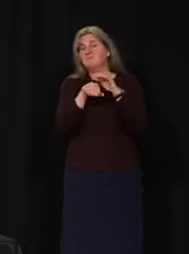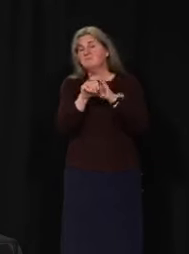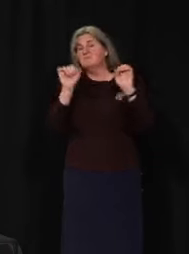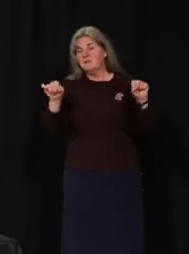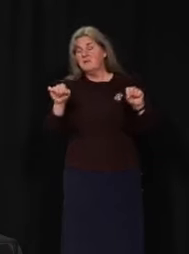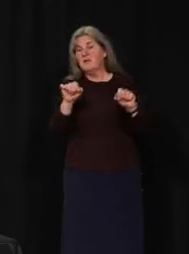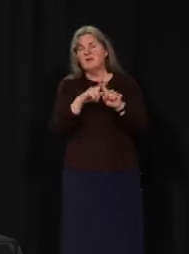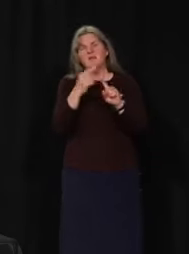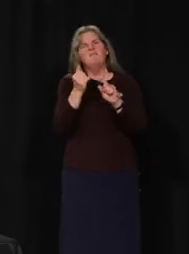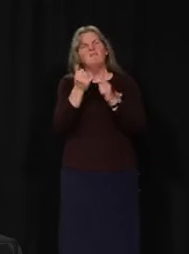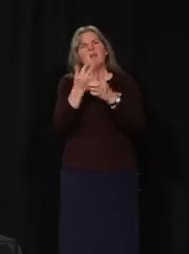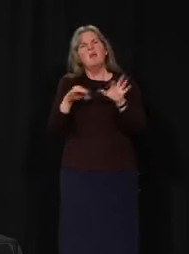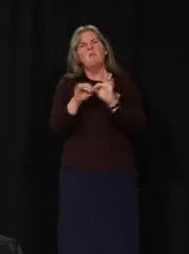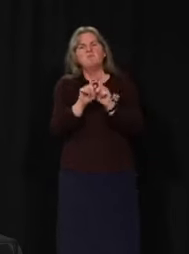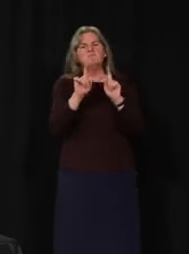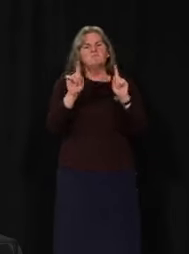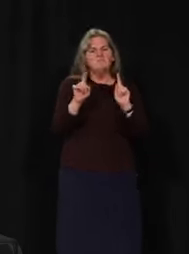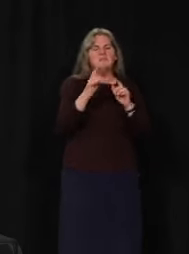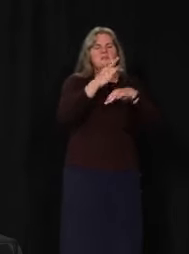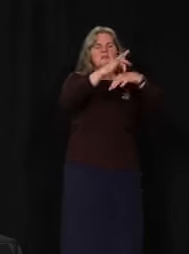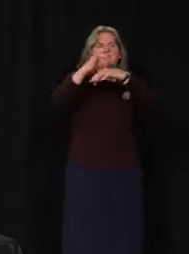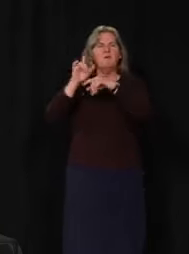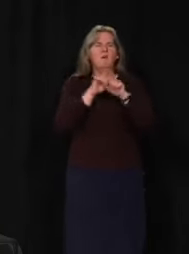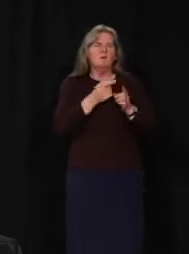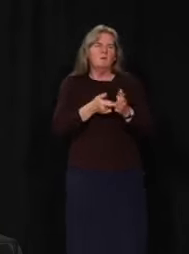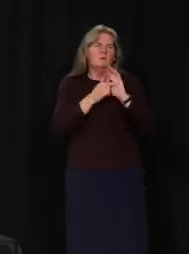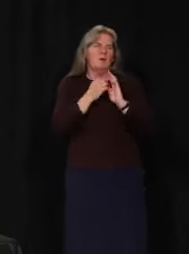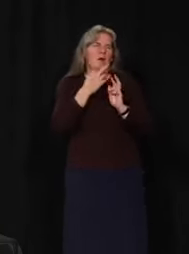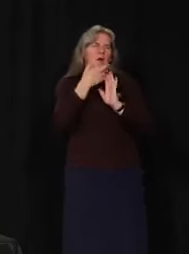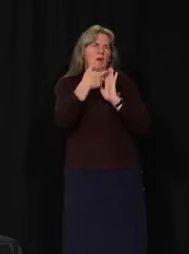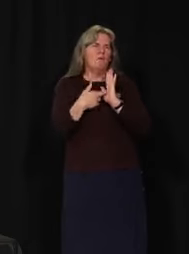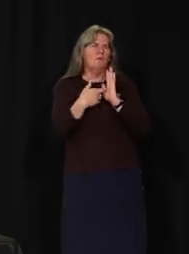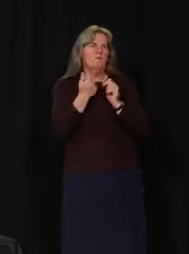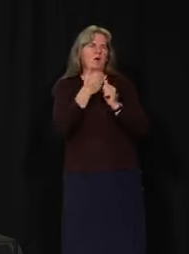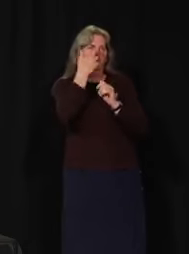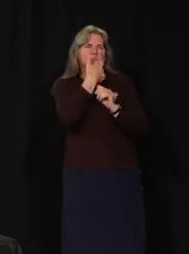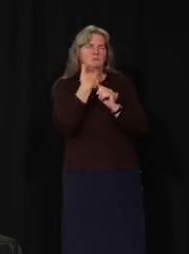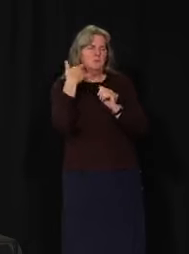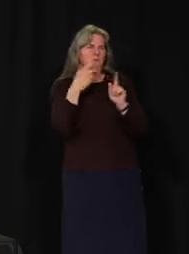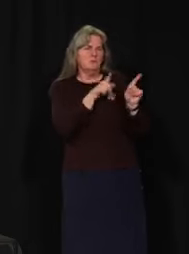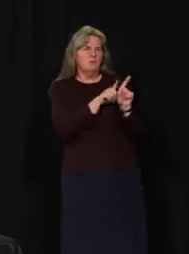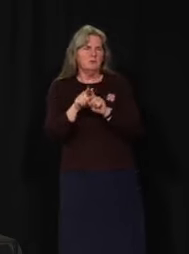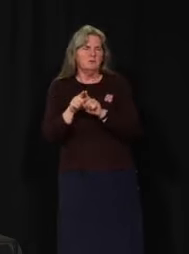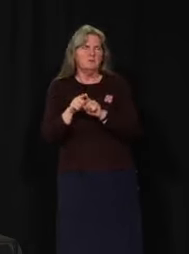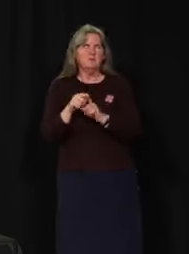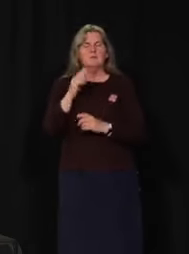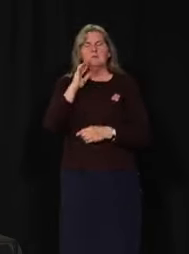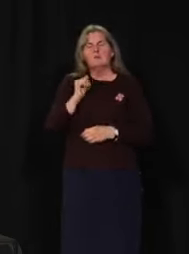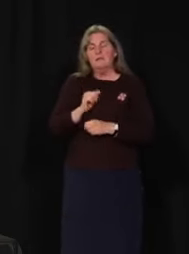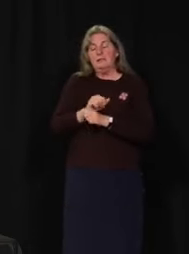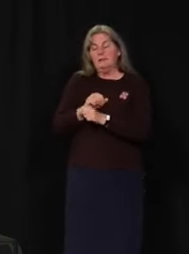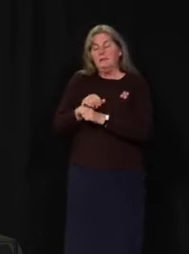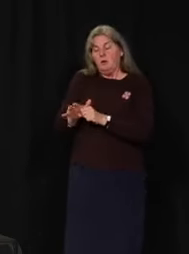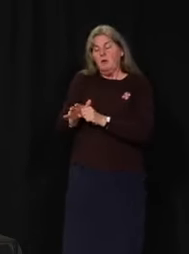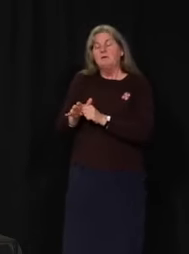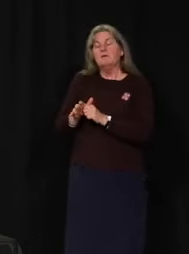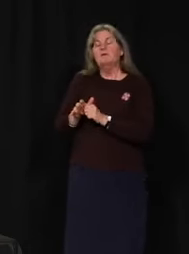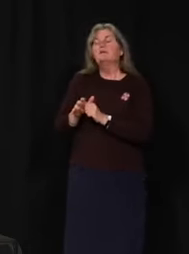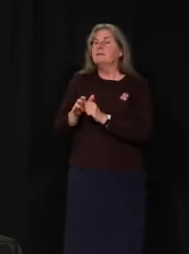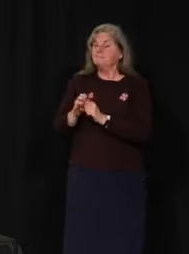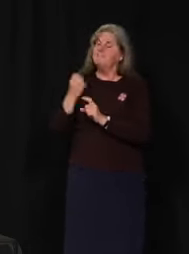their proper physical distancing requirements. We recognize that COVID-19 has presented challenges to Yukon's